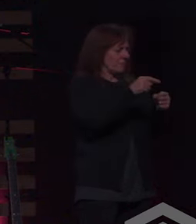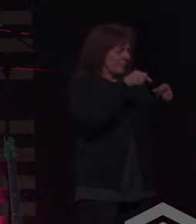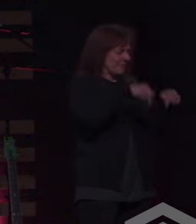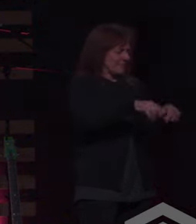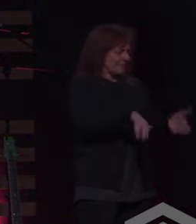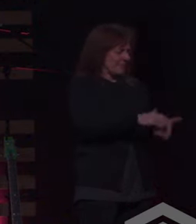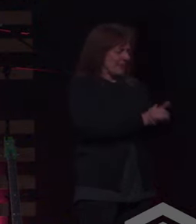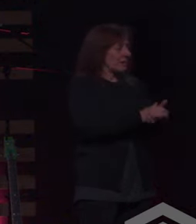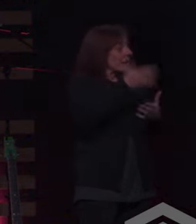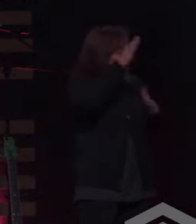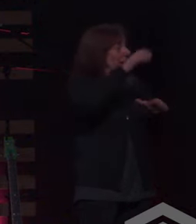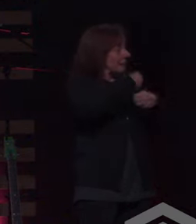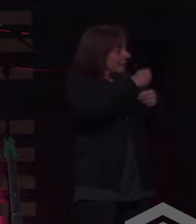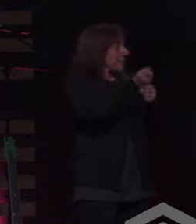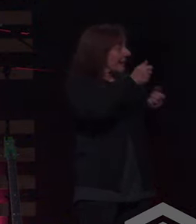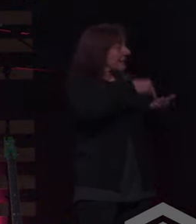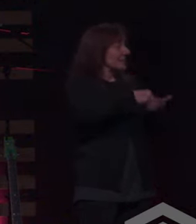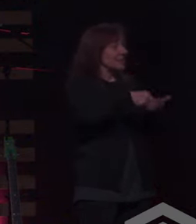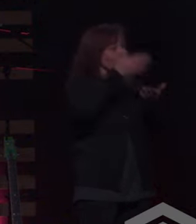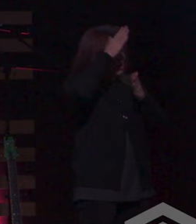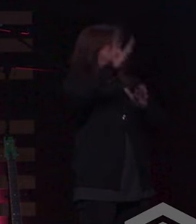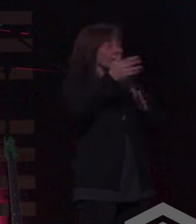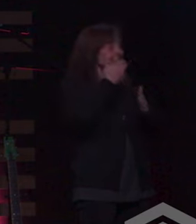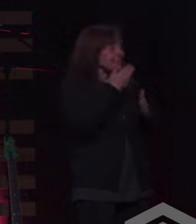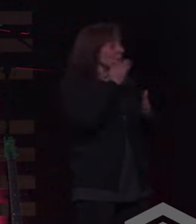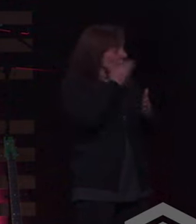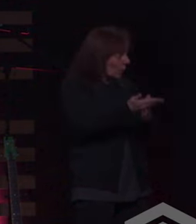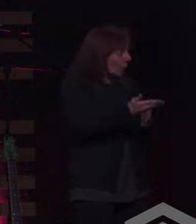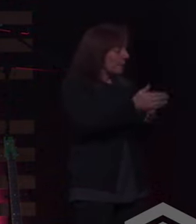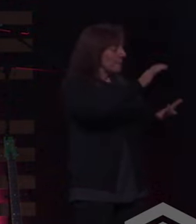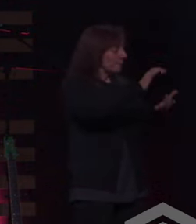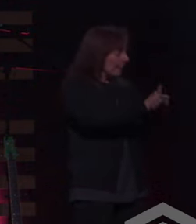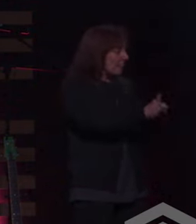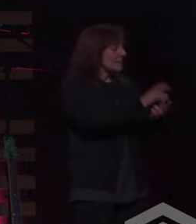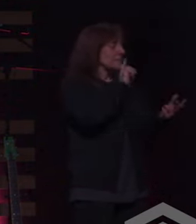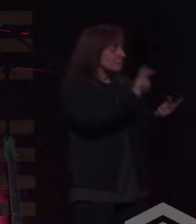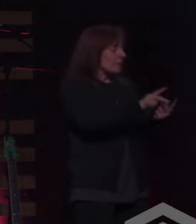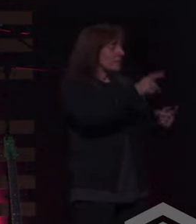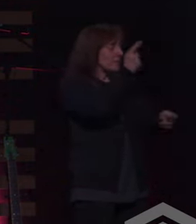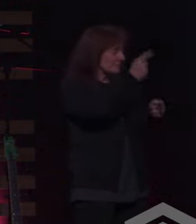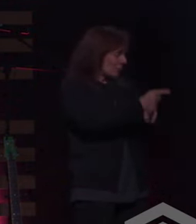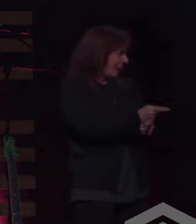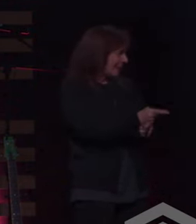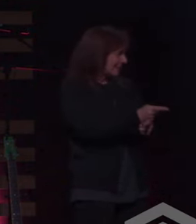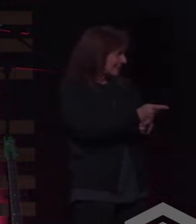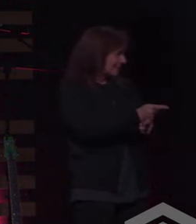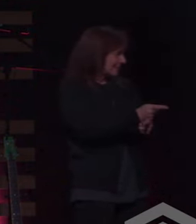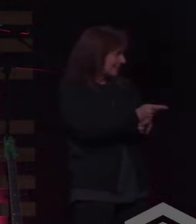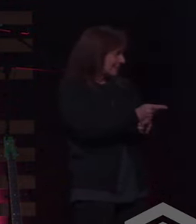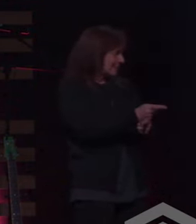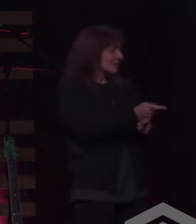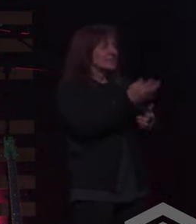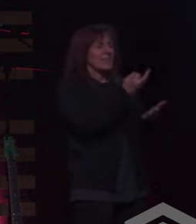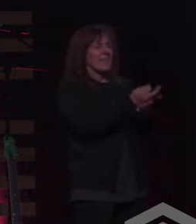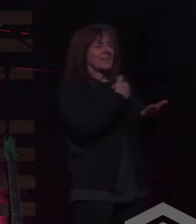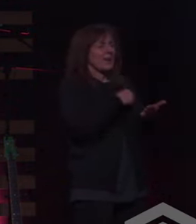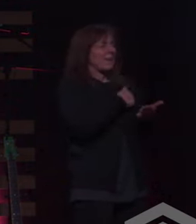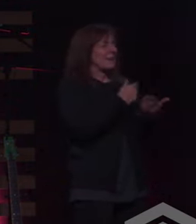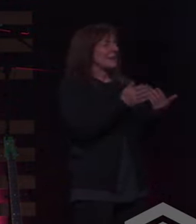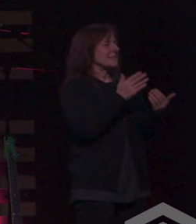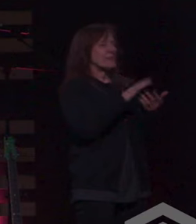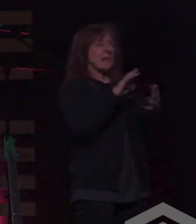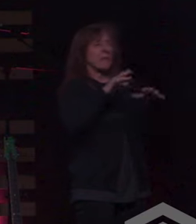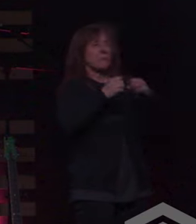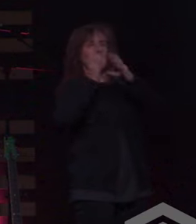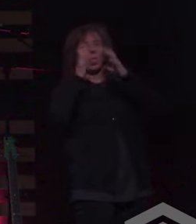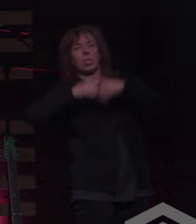created this, all right? So it is from God. So it is good, and it is perfect, and it is right. And so the fact that we're so easily falling